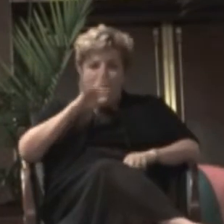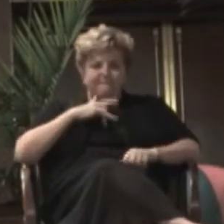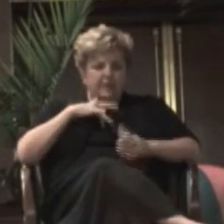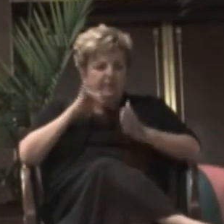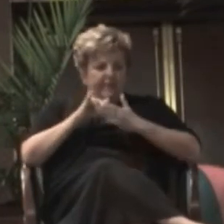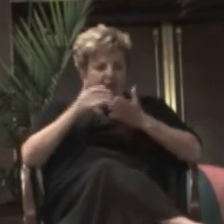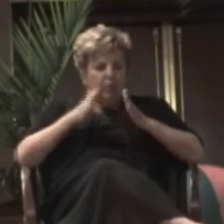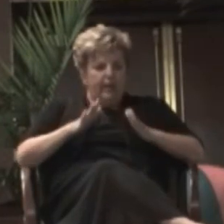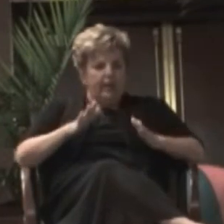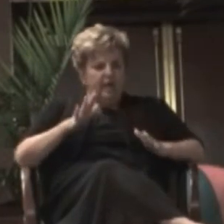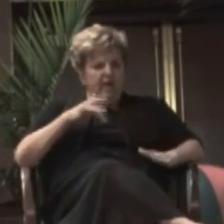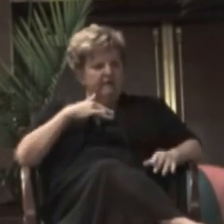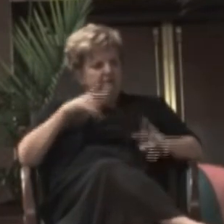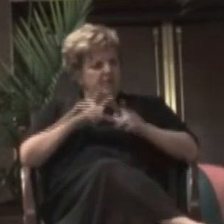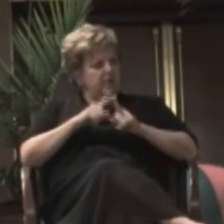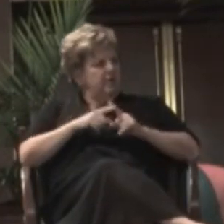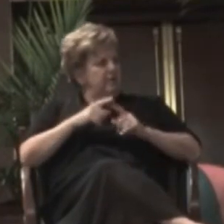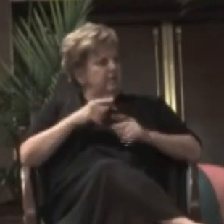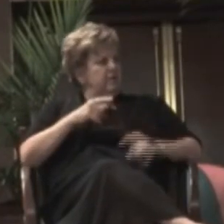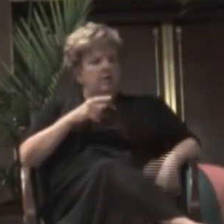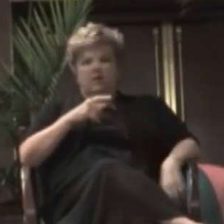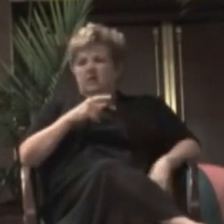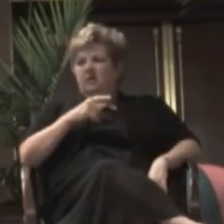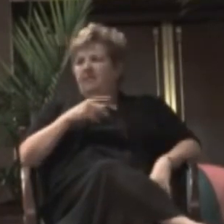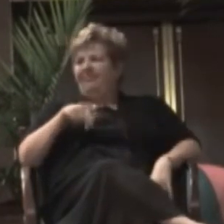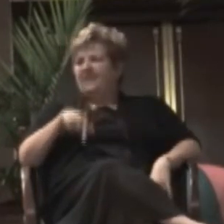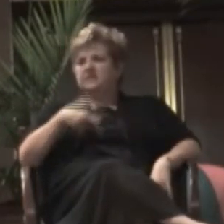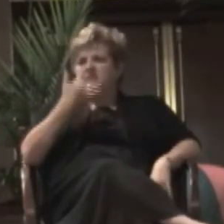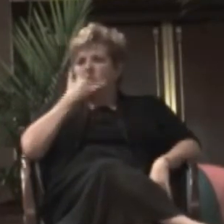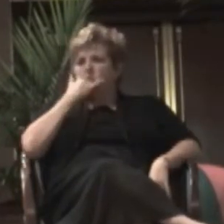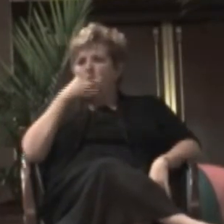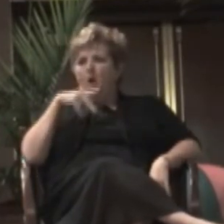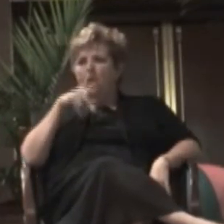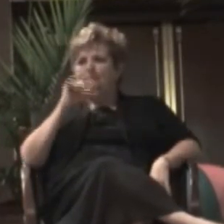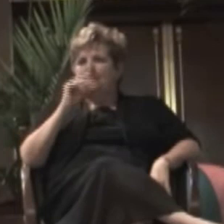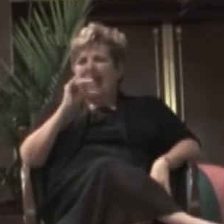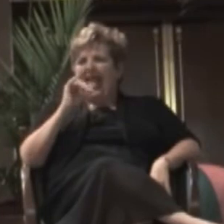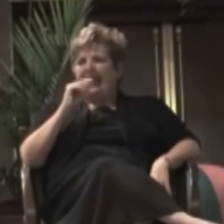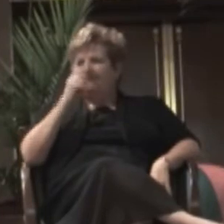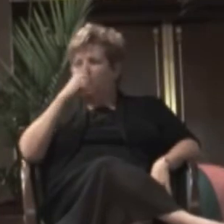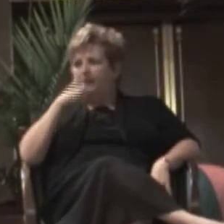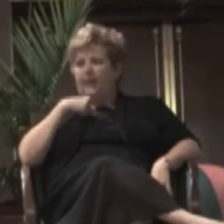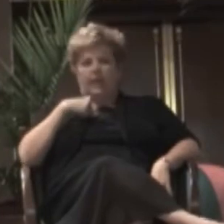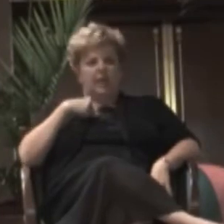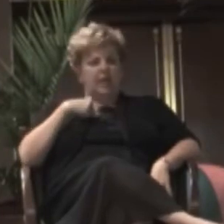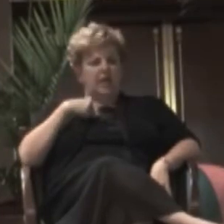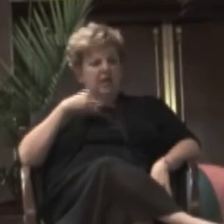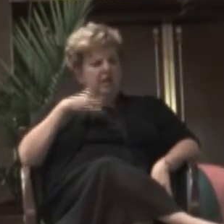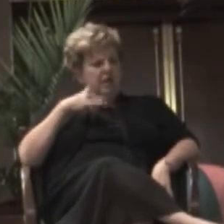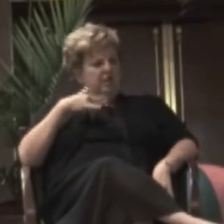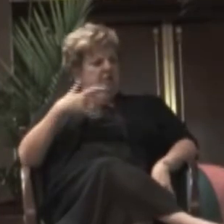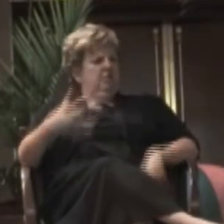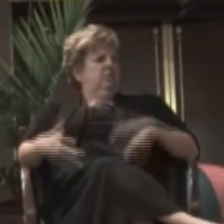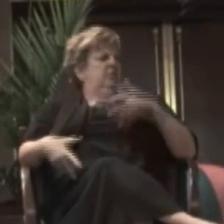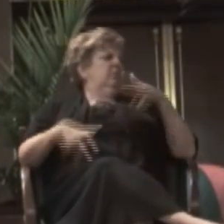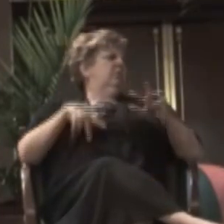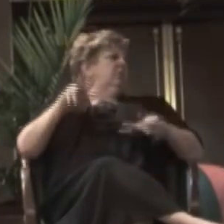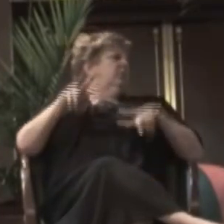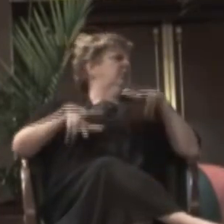planet. I've never felt more out of place anywhere in my life than I did in Alcoholics Anonymous. Most of the guys